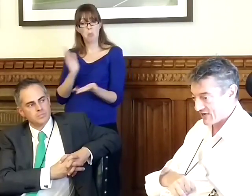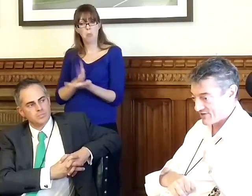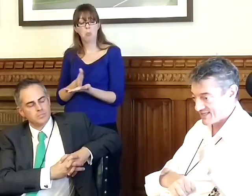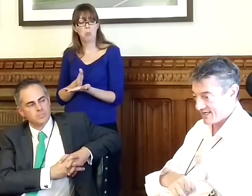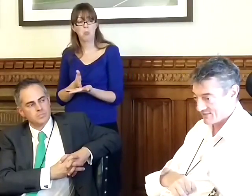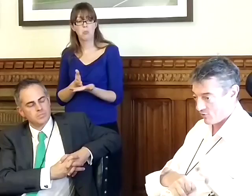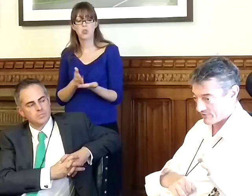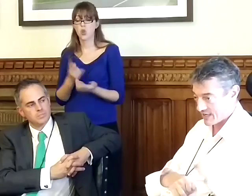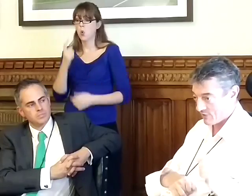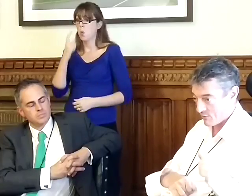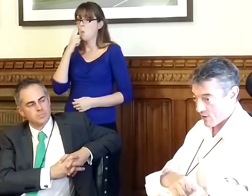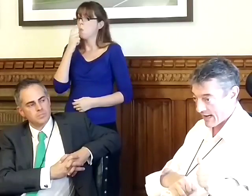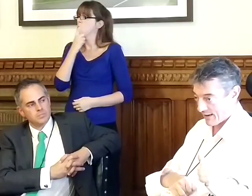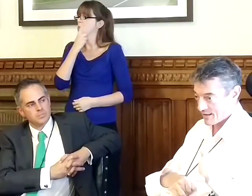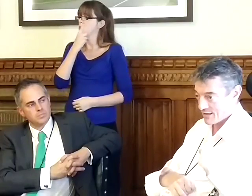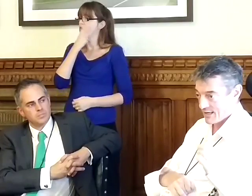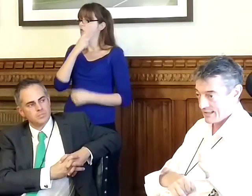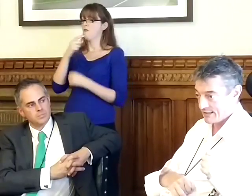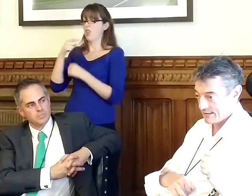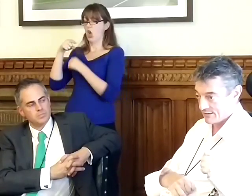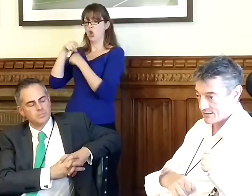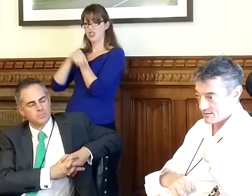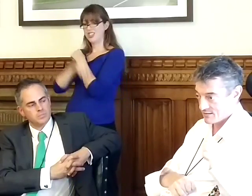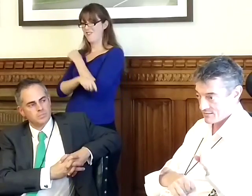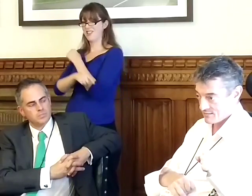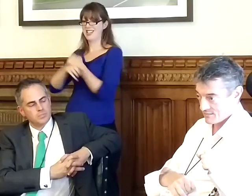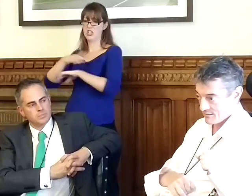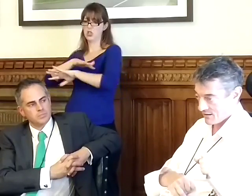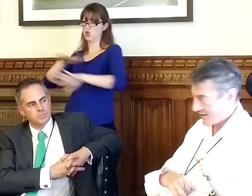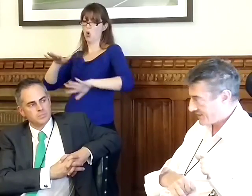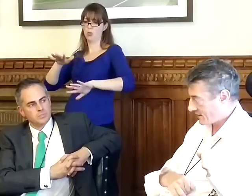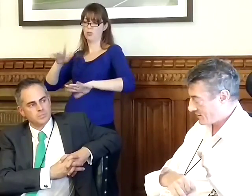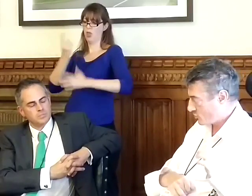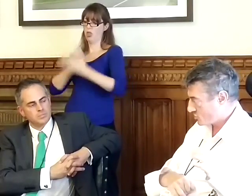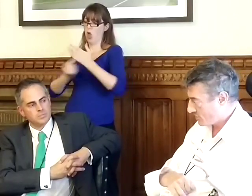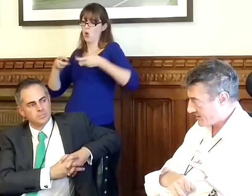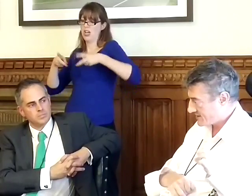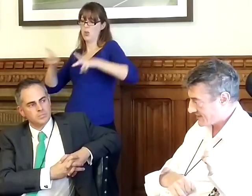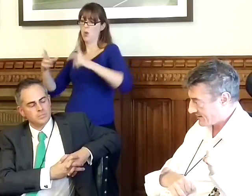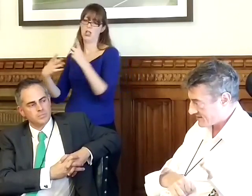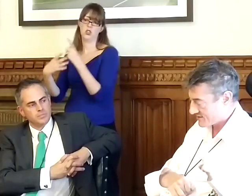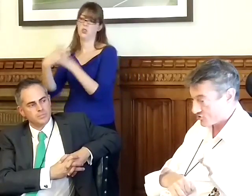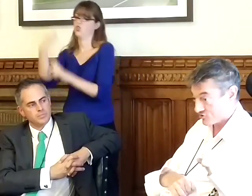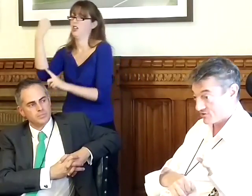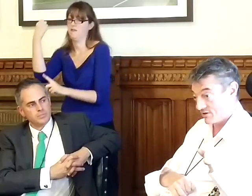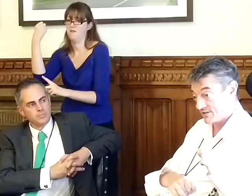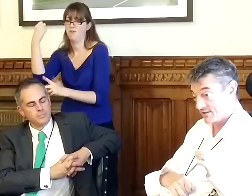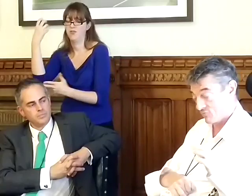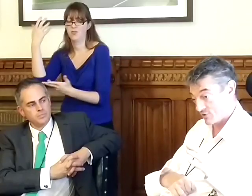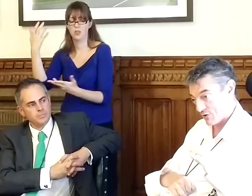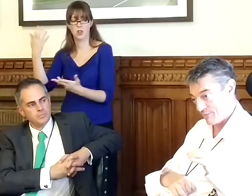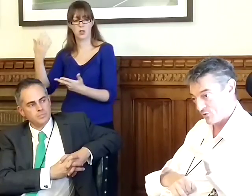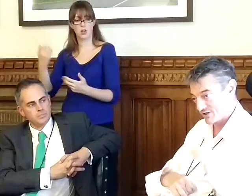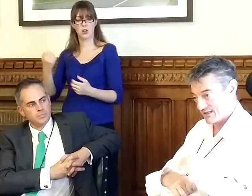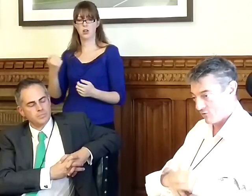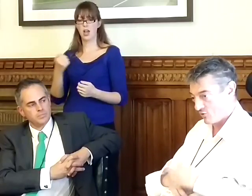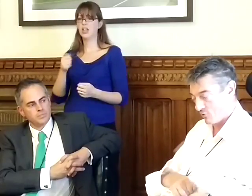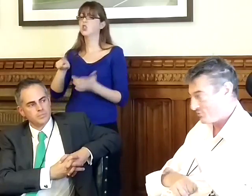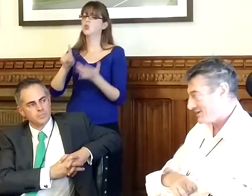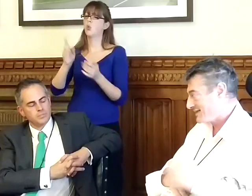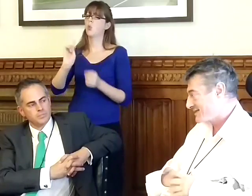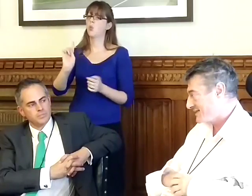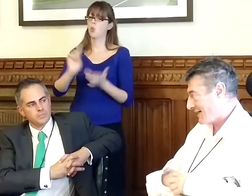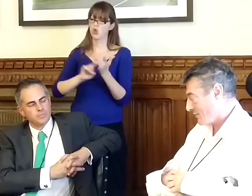that austerity is not the only way. And I think what Jonathan said was quite